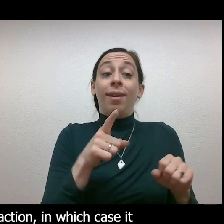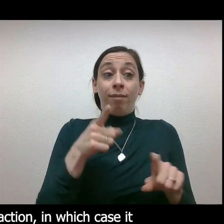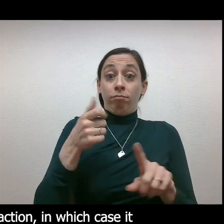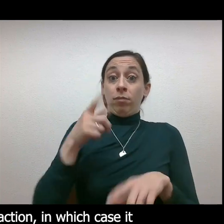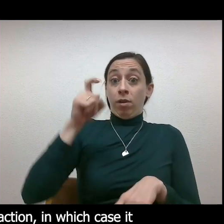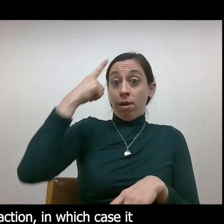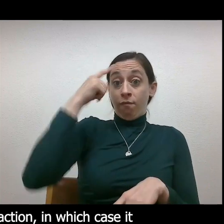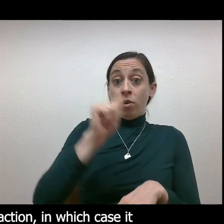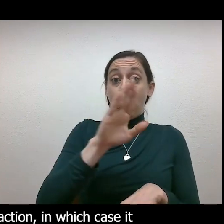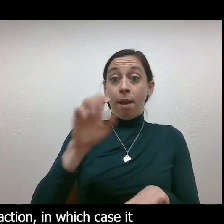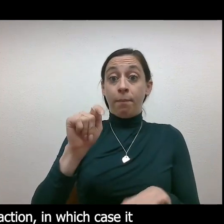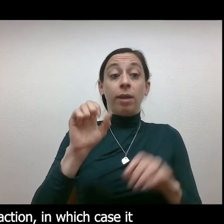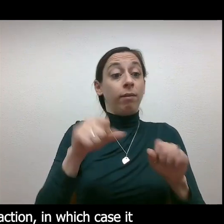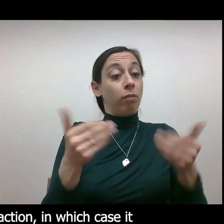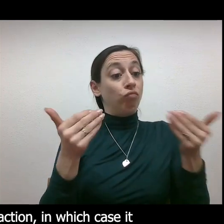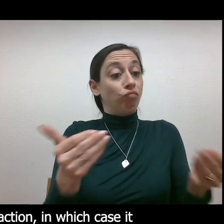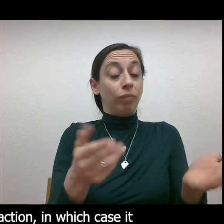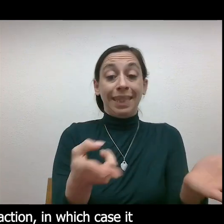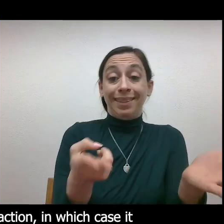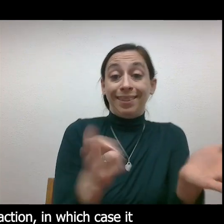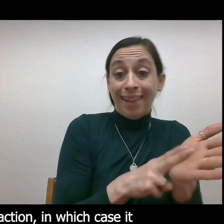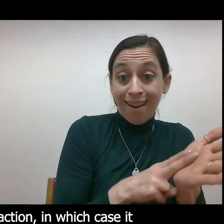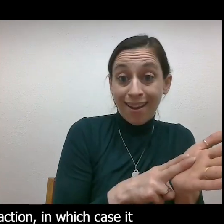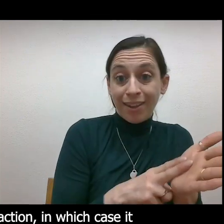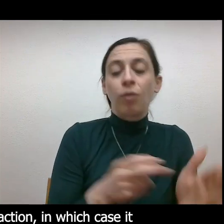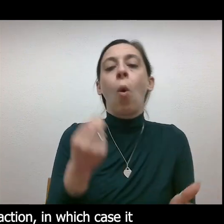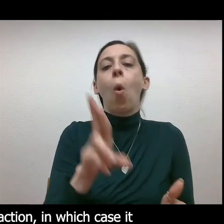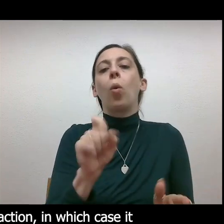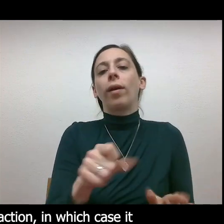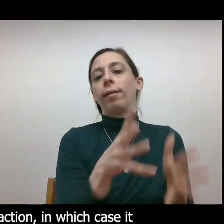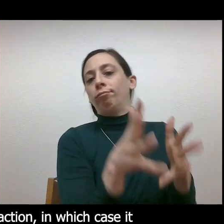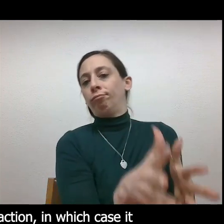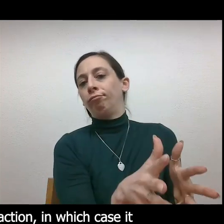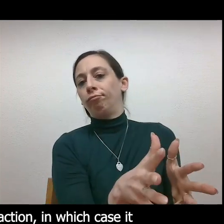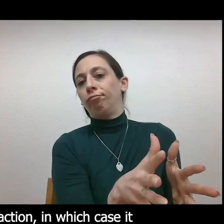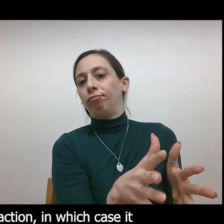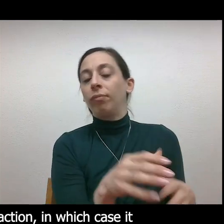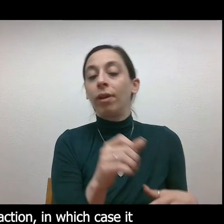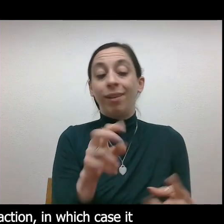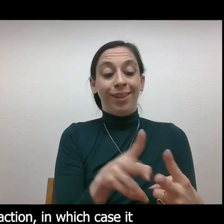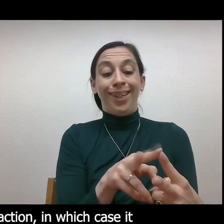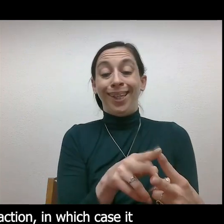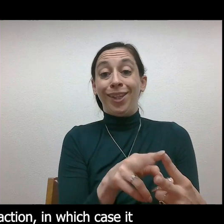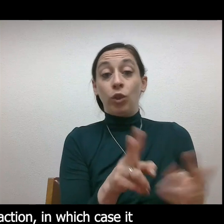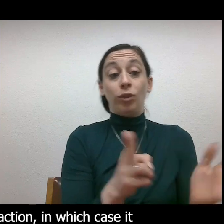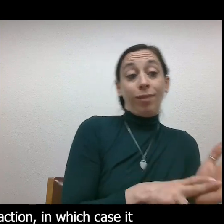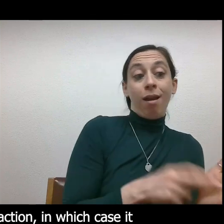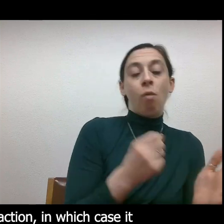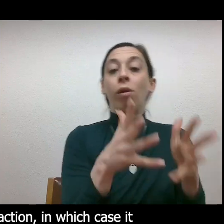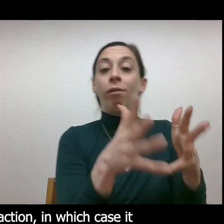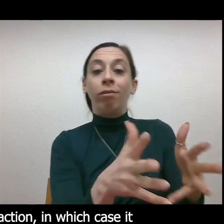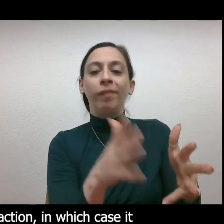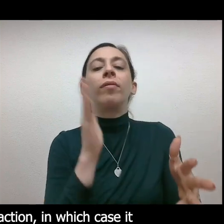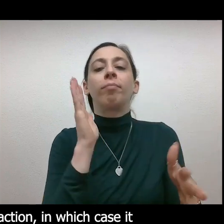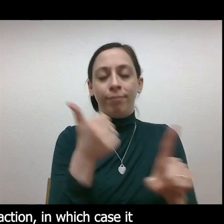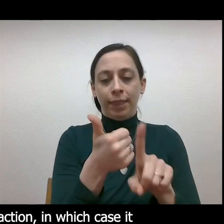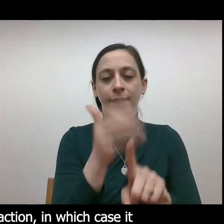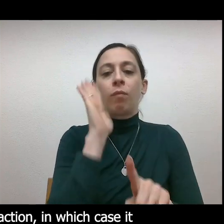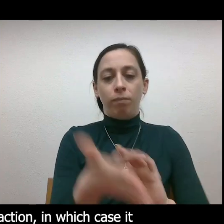He can either sign the bill or take no action, in which case it becomes a law.